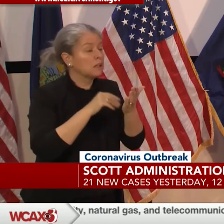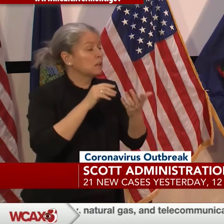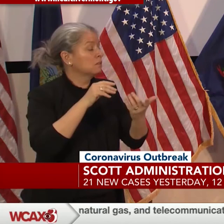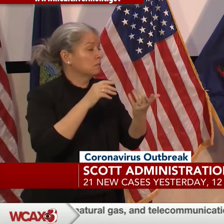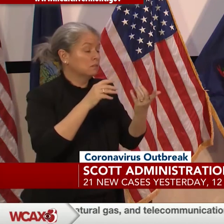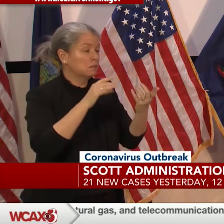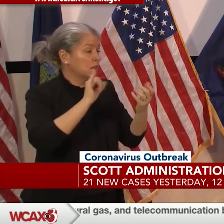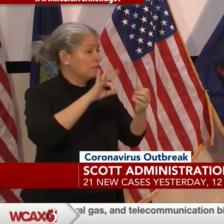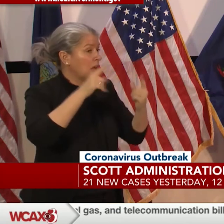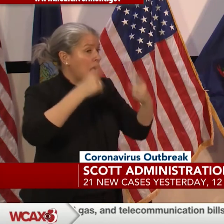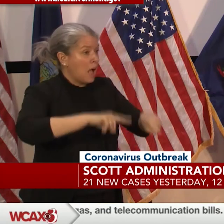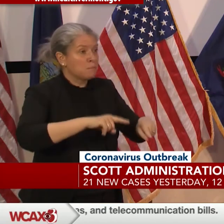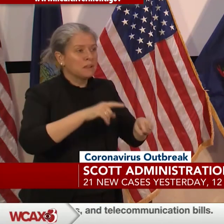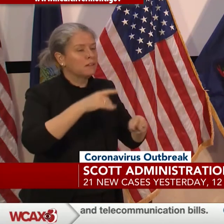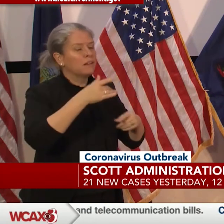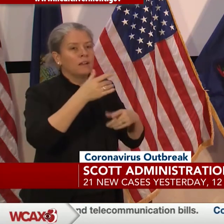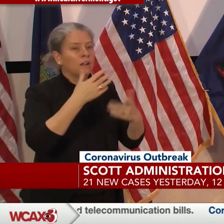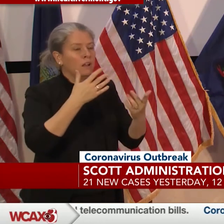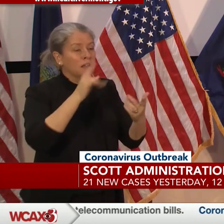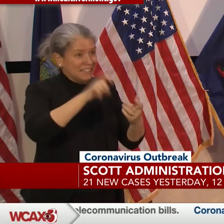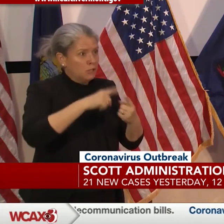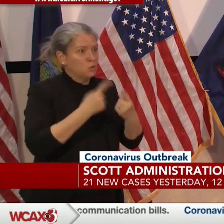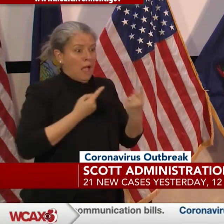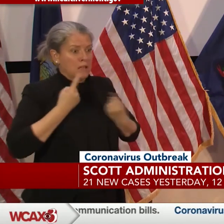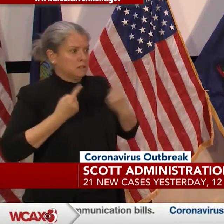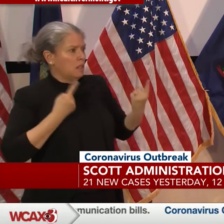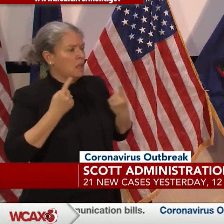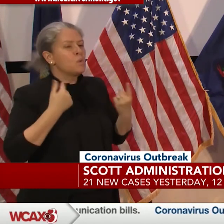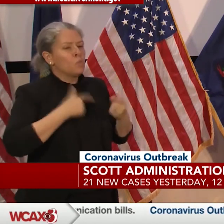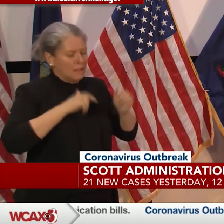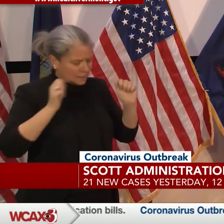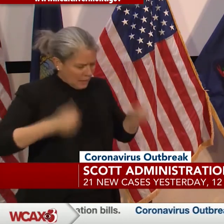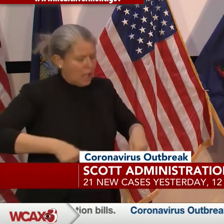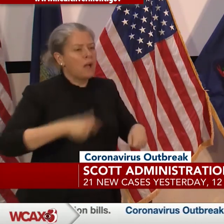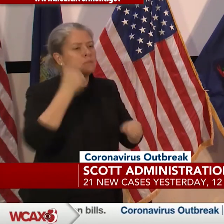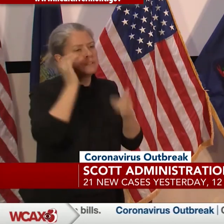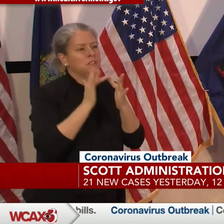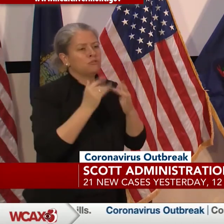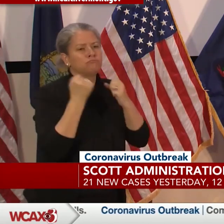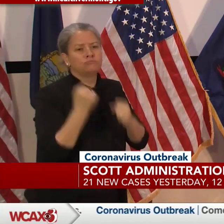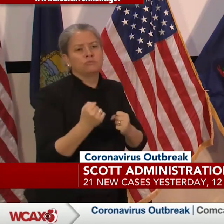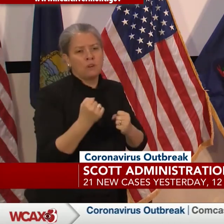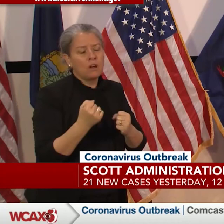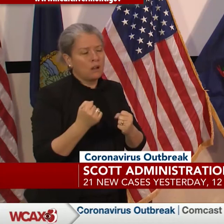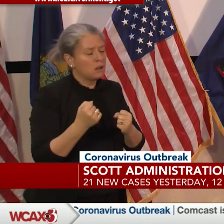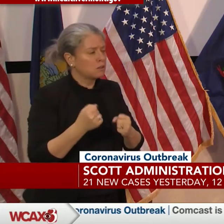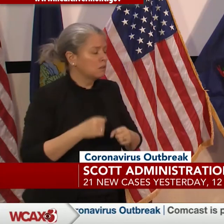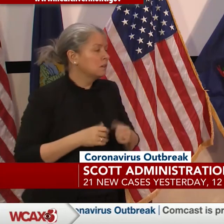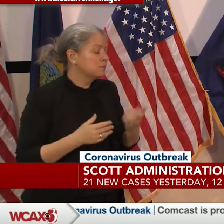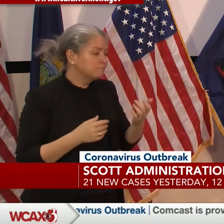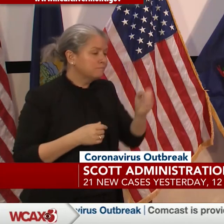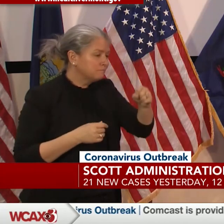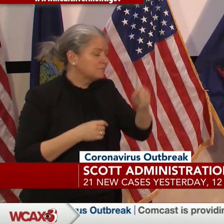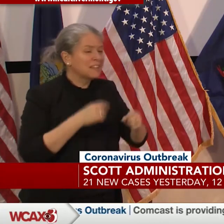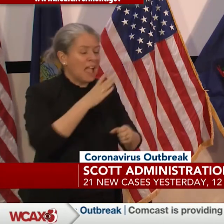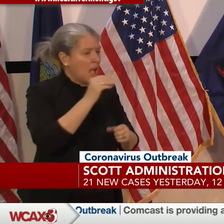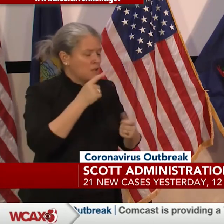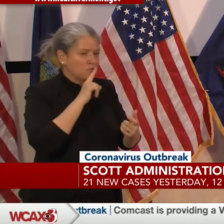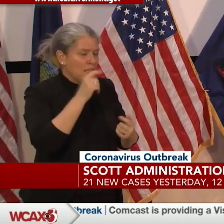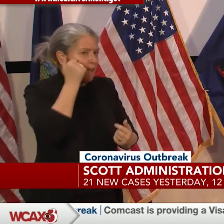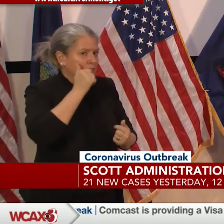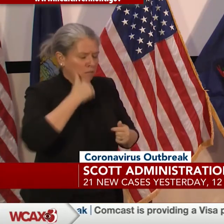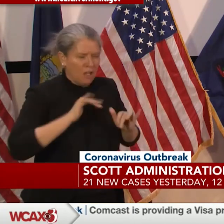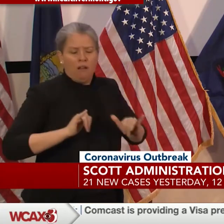where we're isolating ourselves, that we have the capacity to do this. But I will say, I mean, we're learning as we